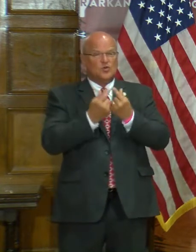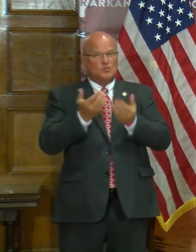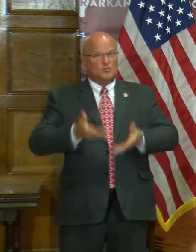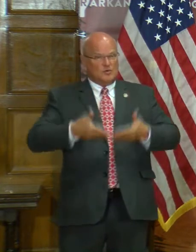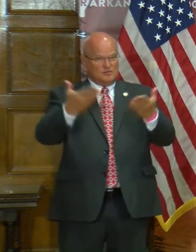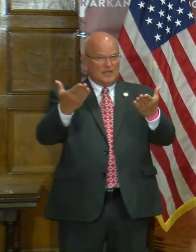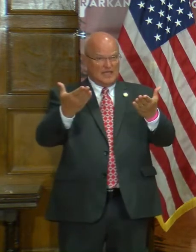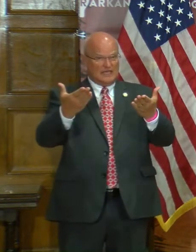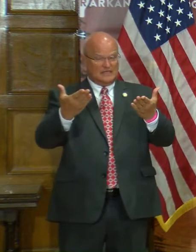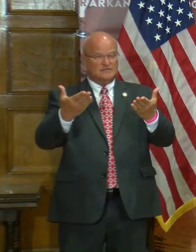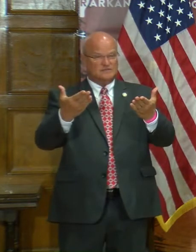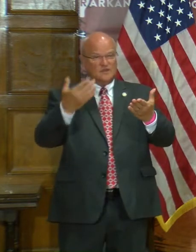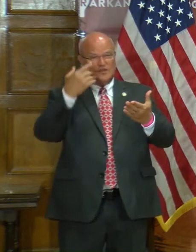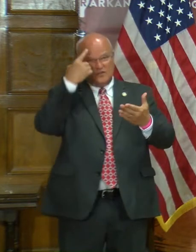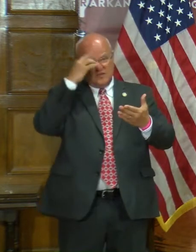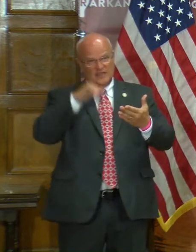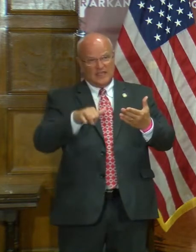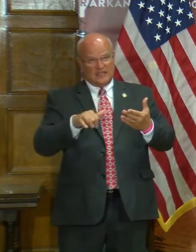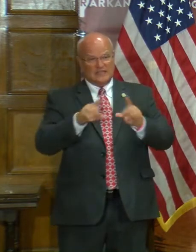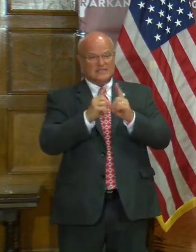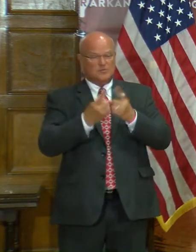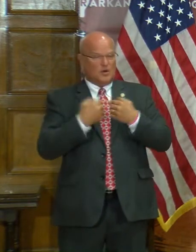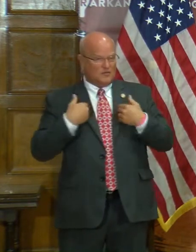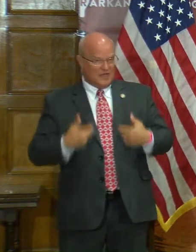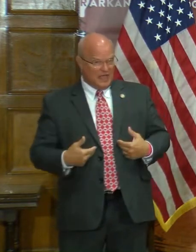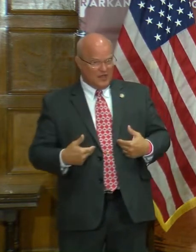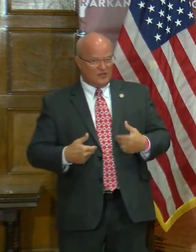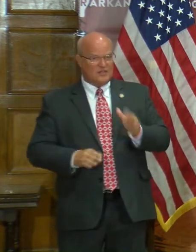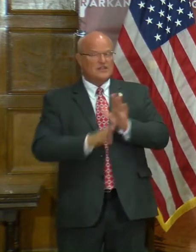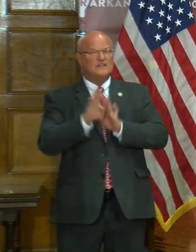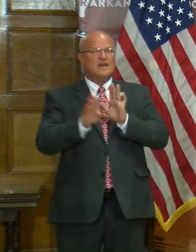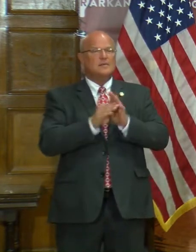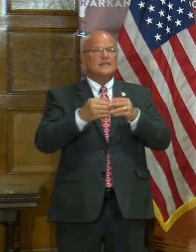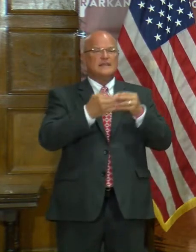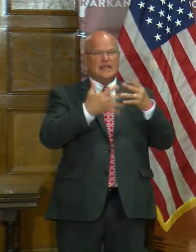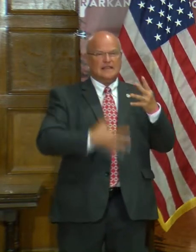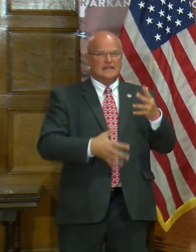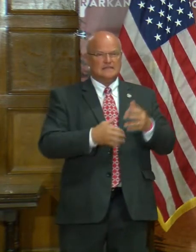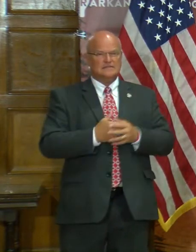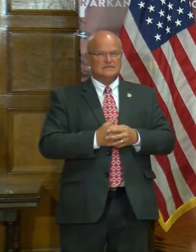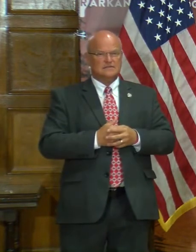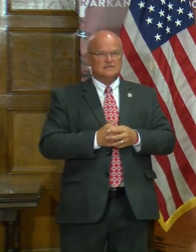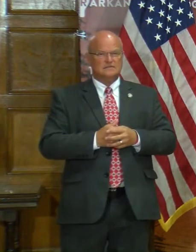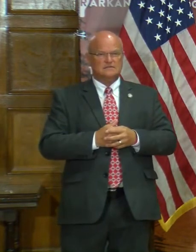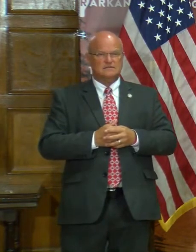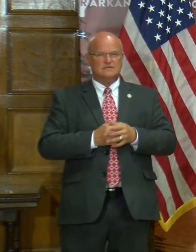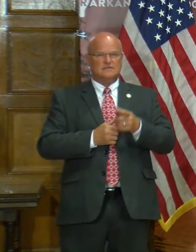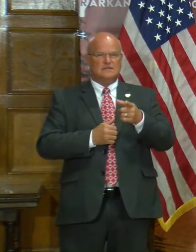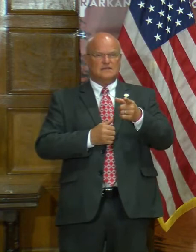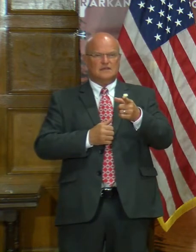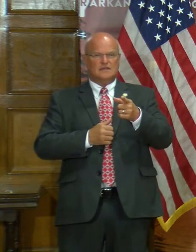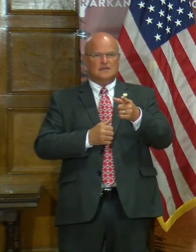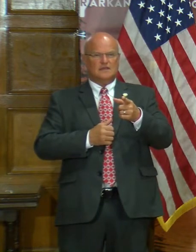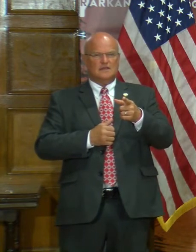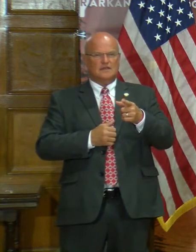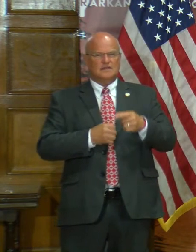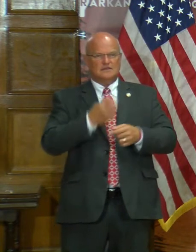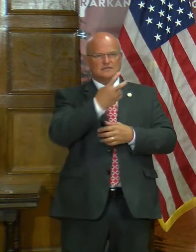making suggestions on. Department of Health will be developing those guidelines. I guess switching gears.